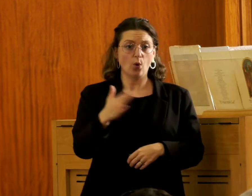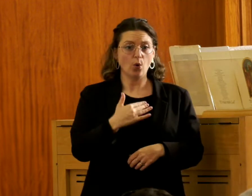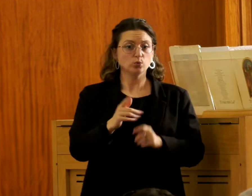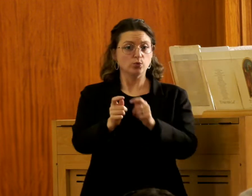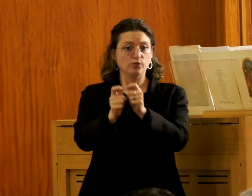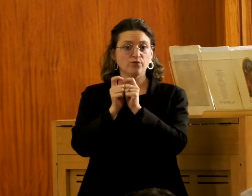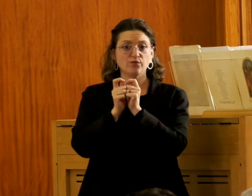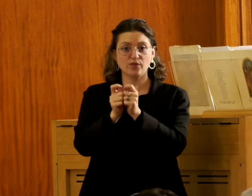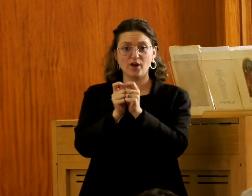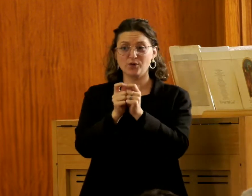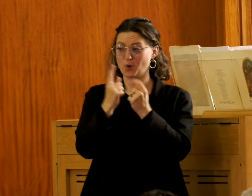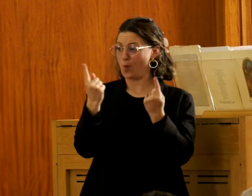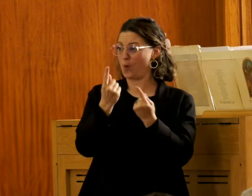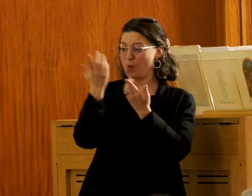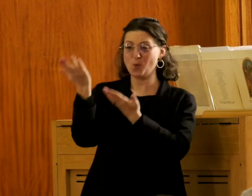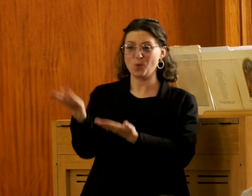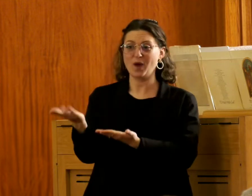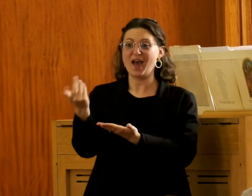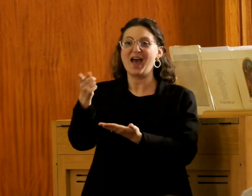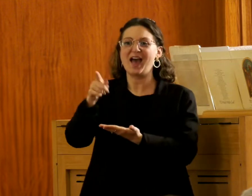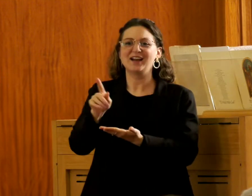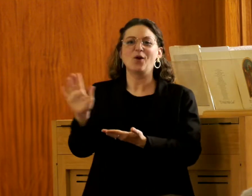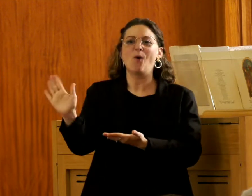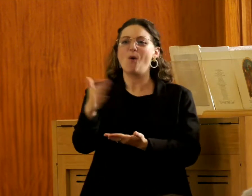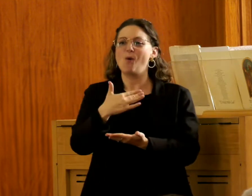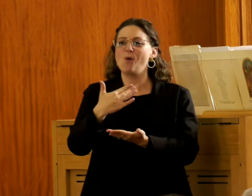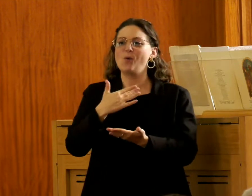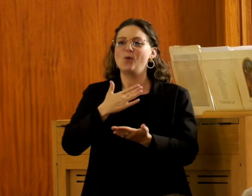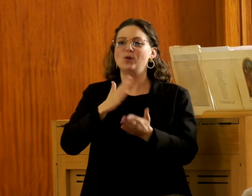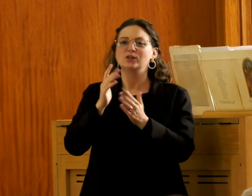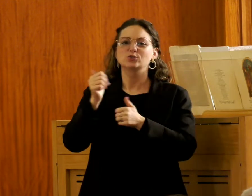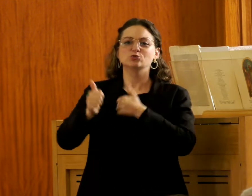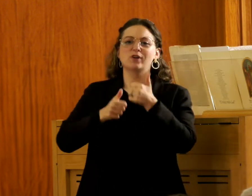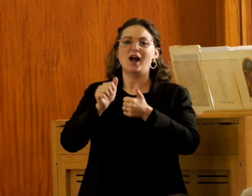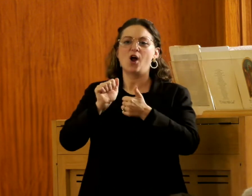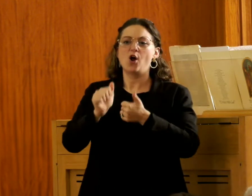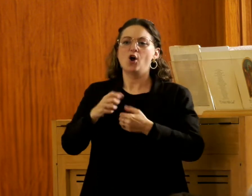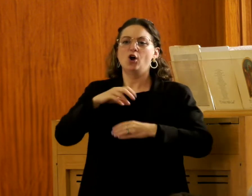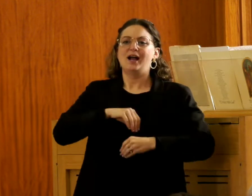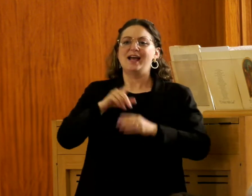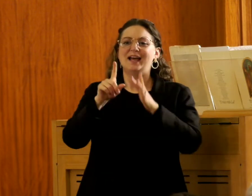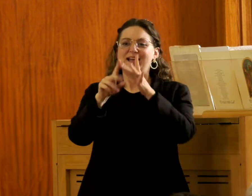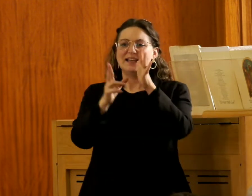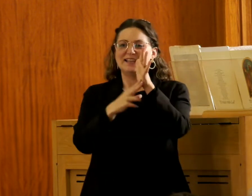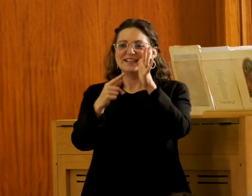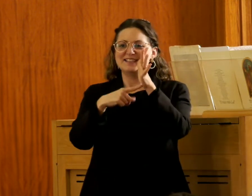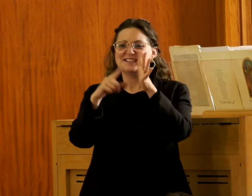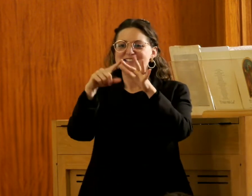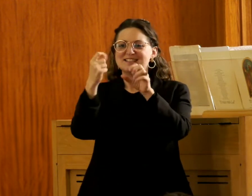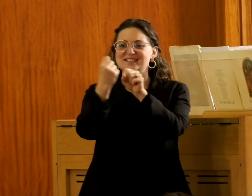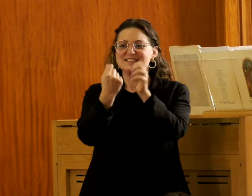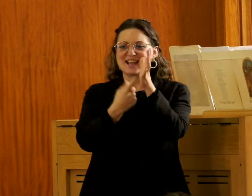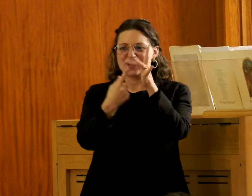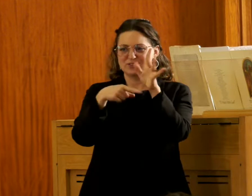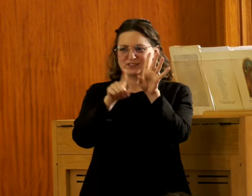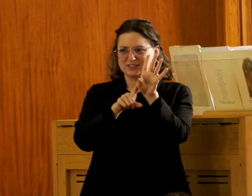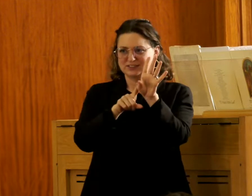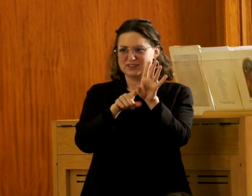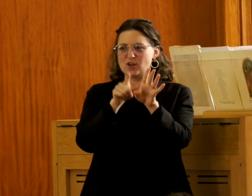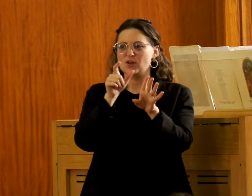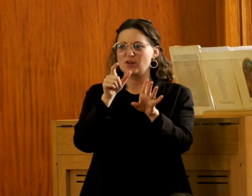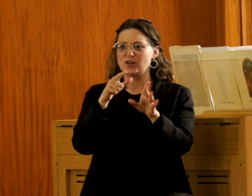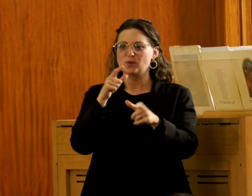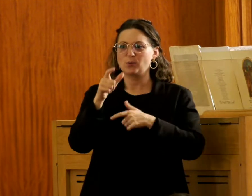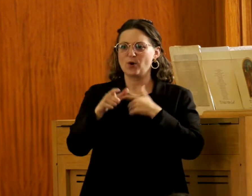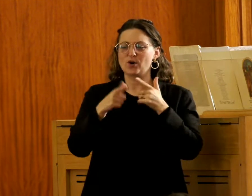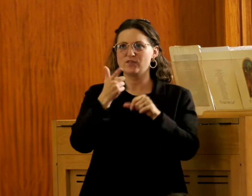she is, and may all applaud her integrity. The word of the Lord. Thanks